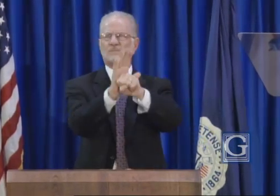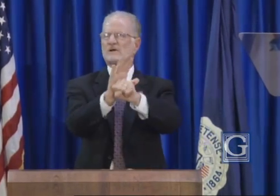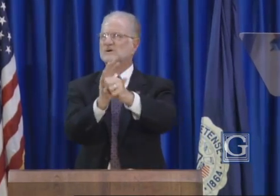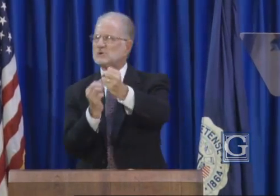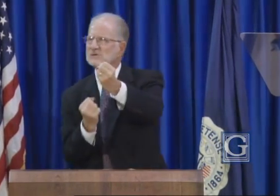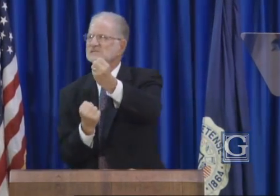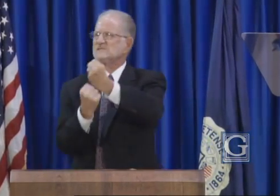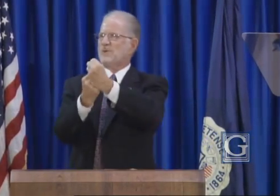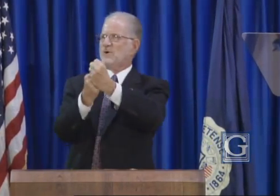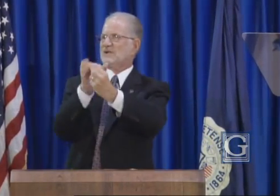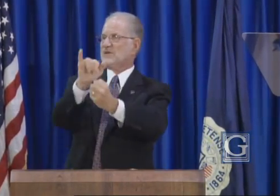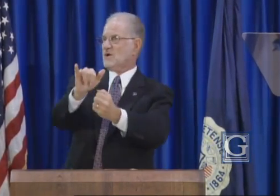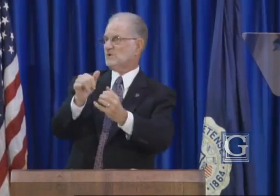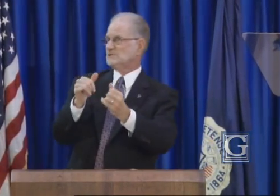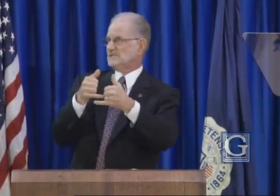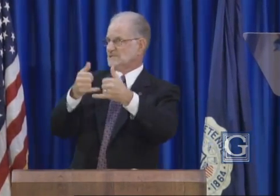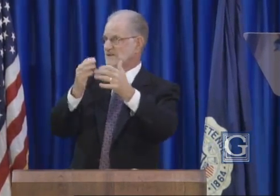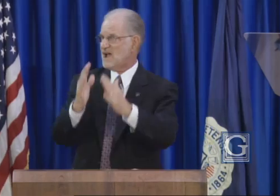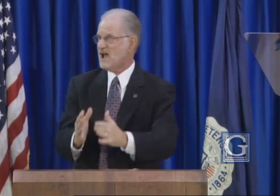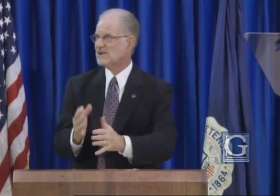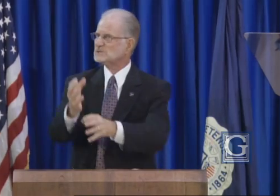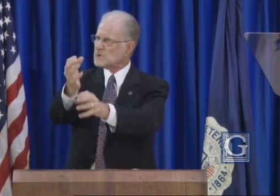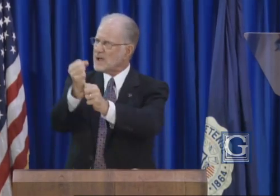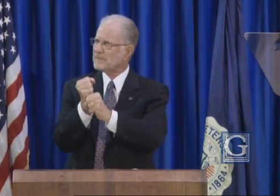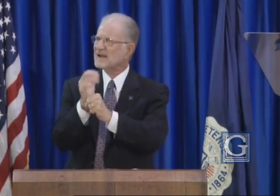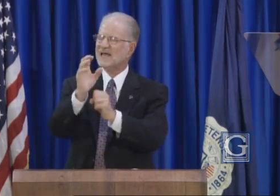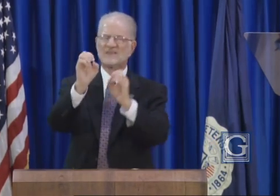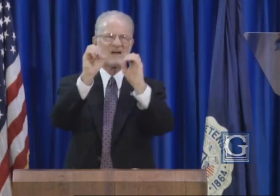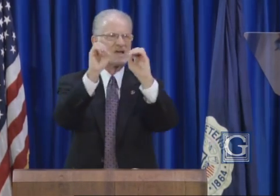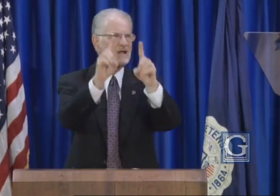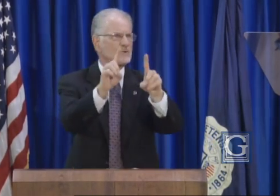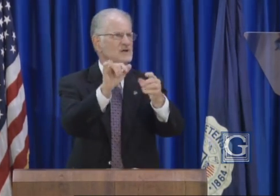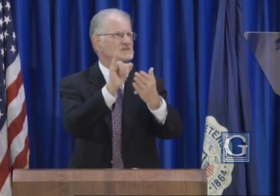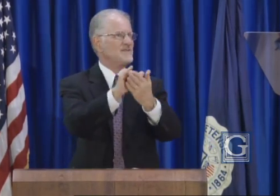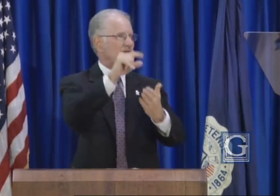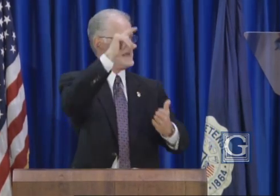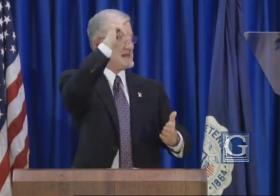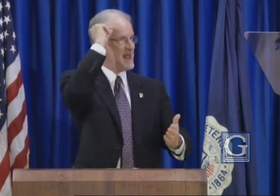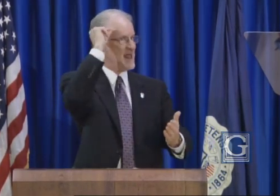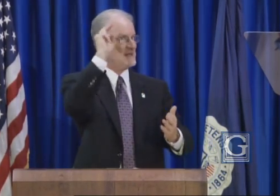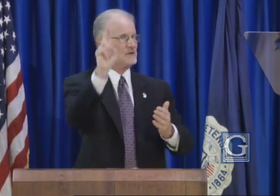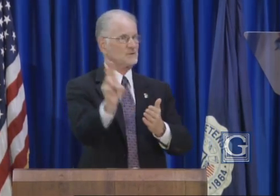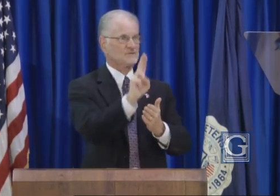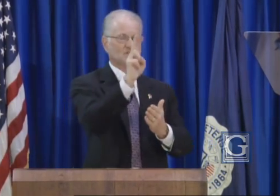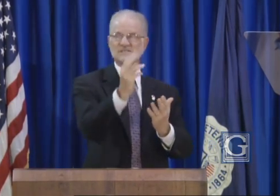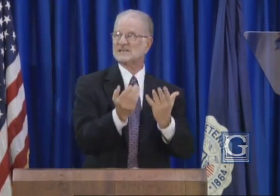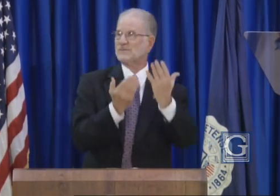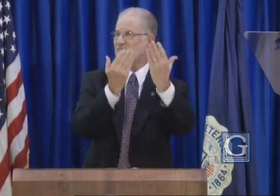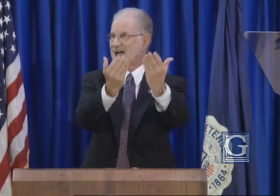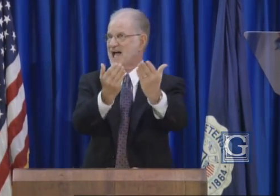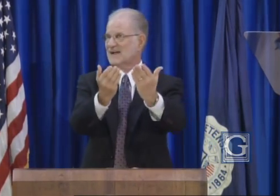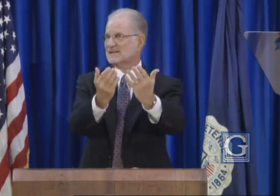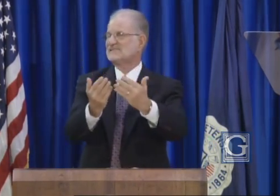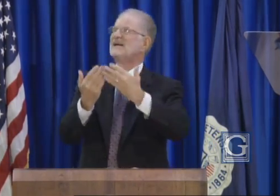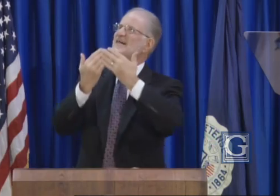for your continuing commitment to supporting those scholars to obtain the education that Gallaudet